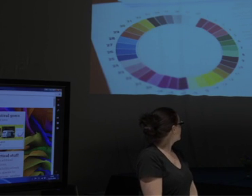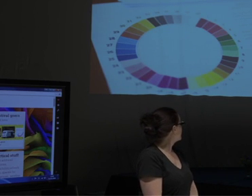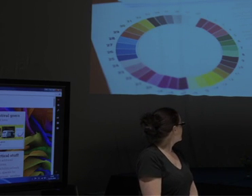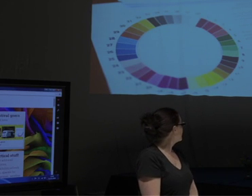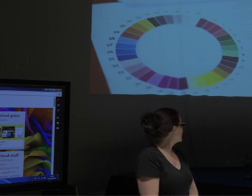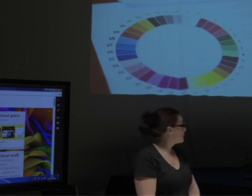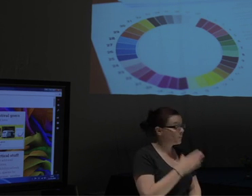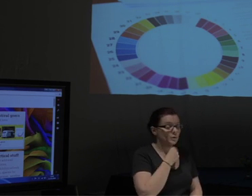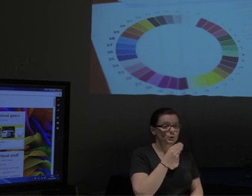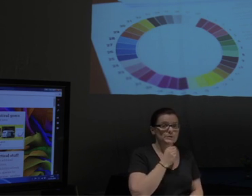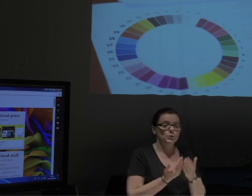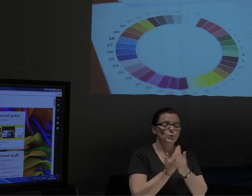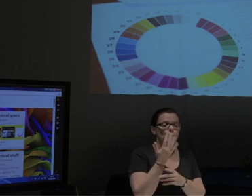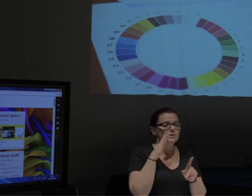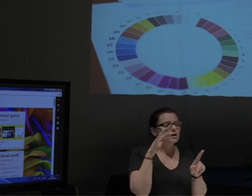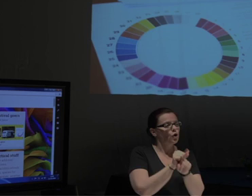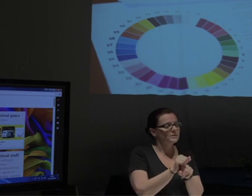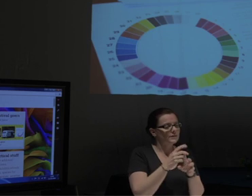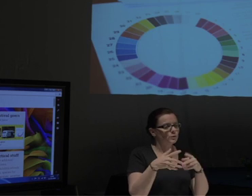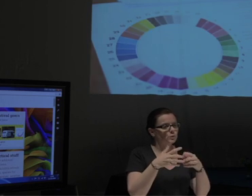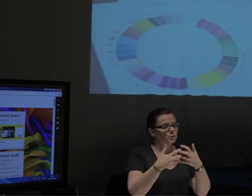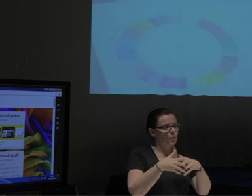We are using a new diagnostic tool called the